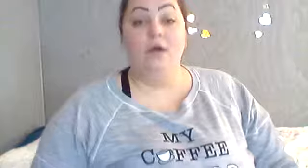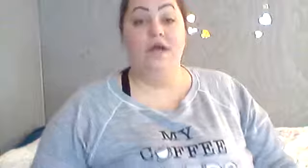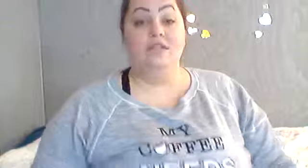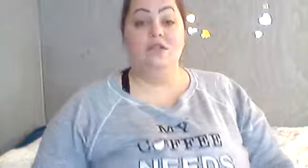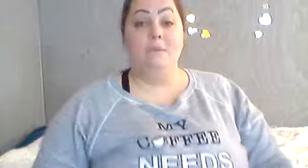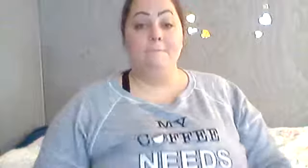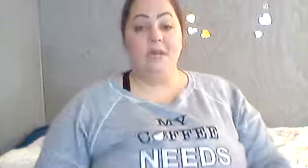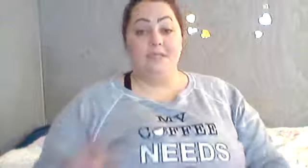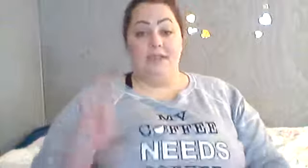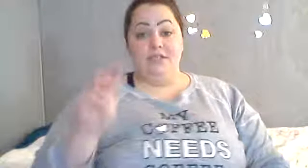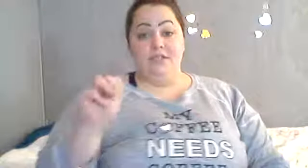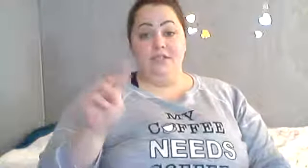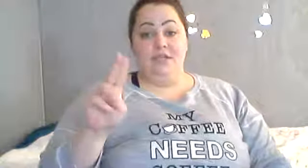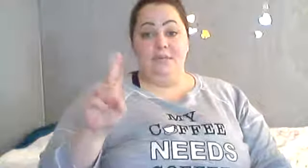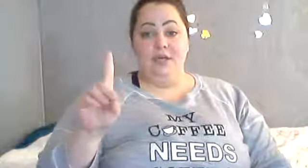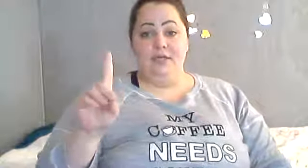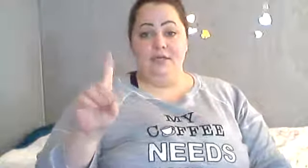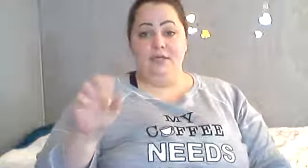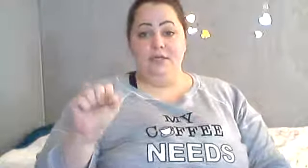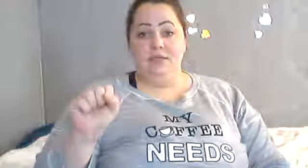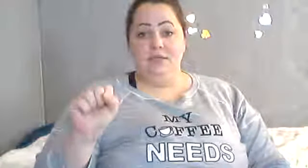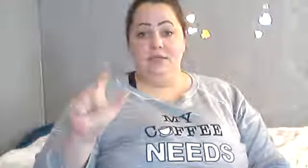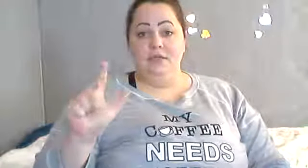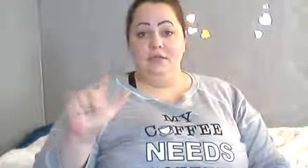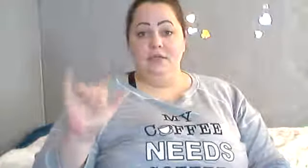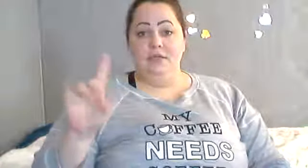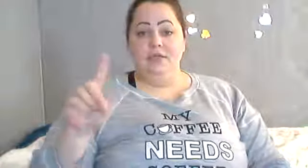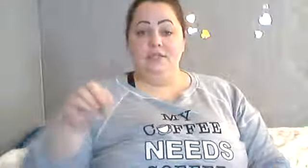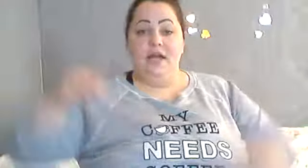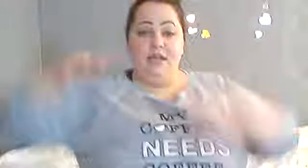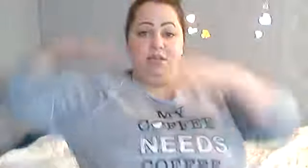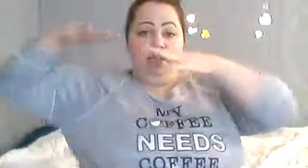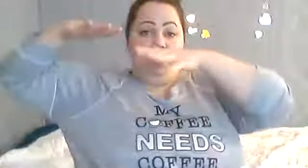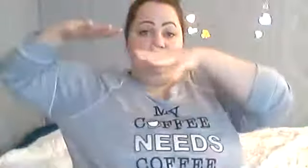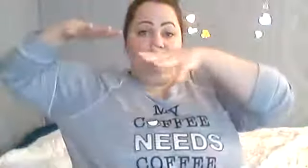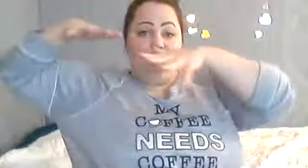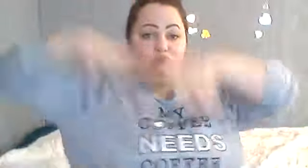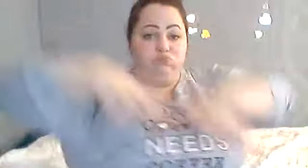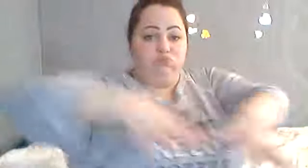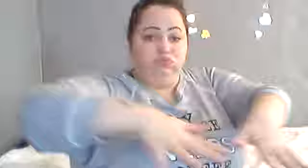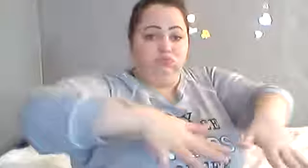Okay, so mudslide, she said. Mud. Slide.